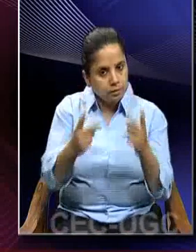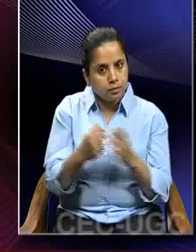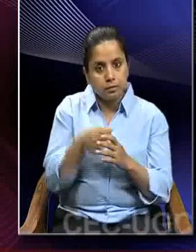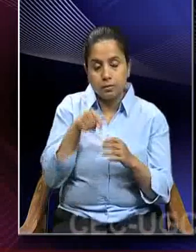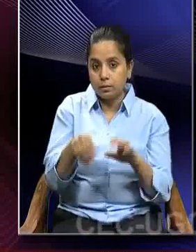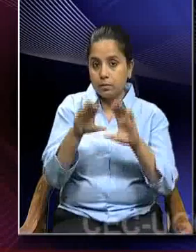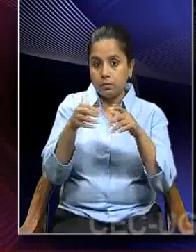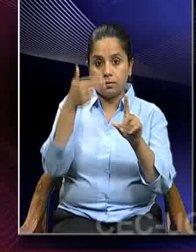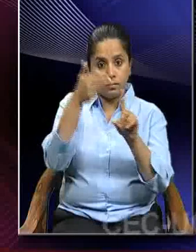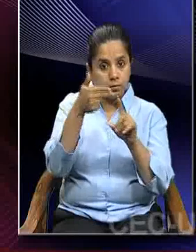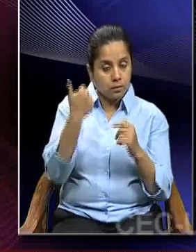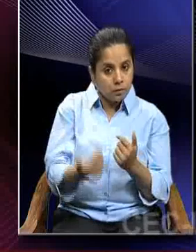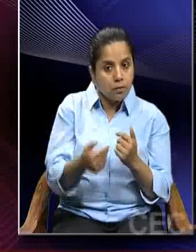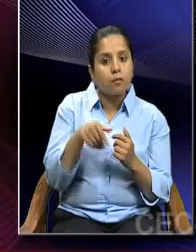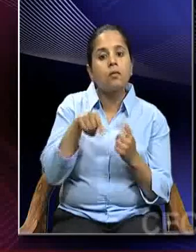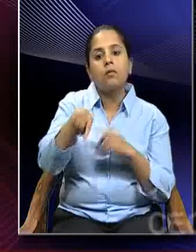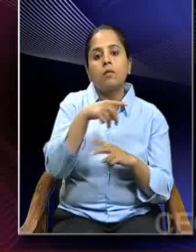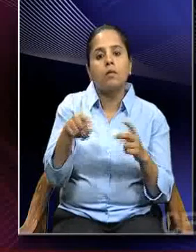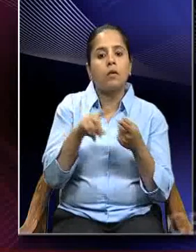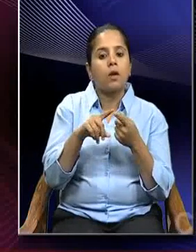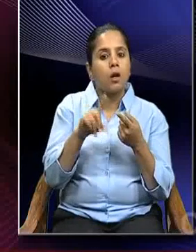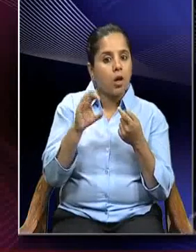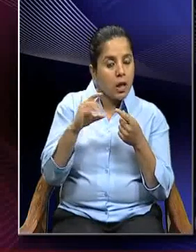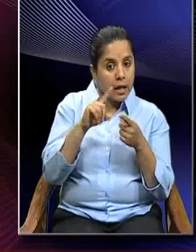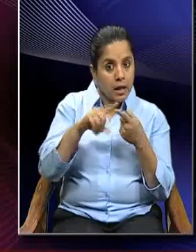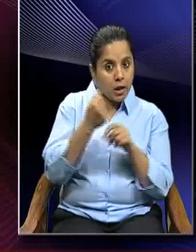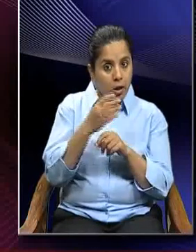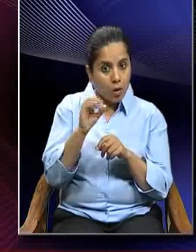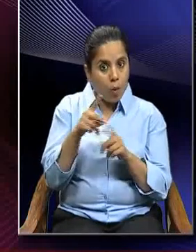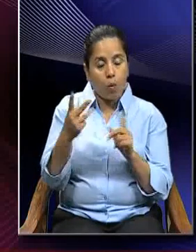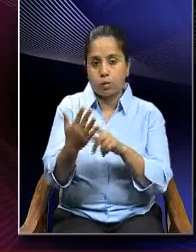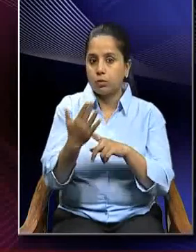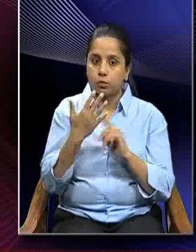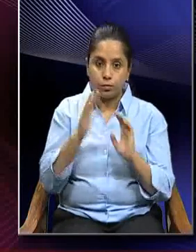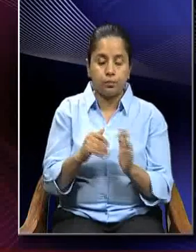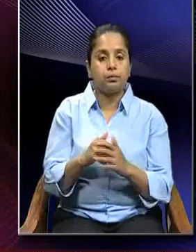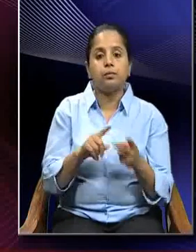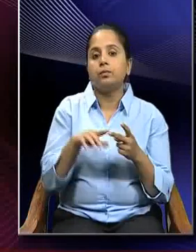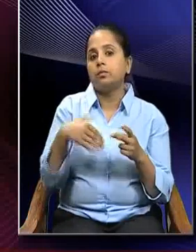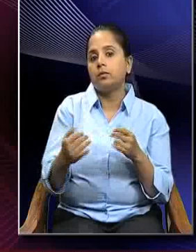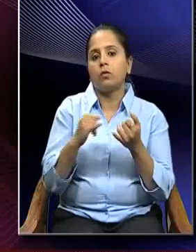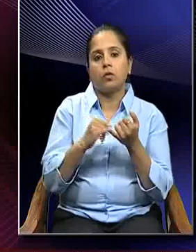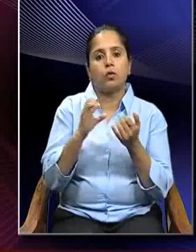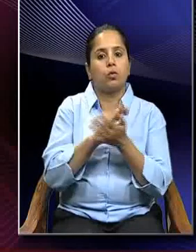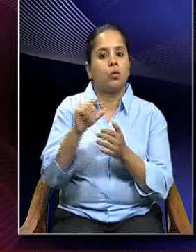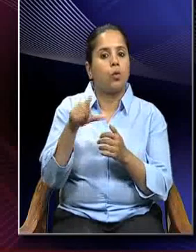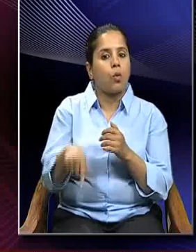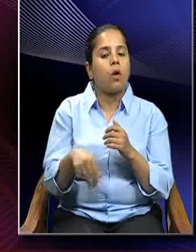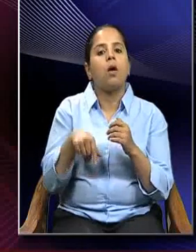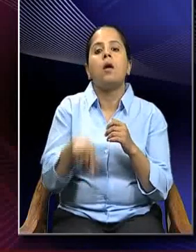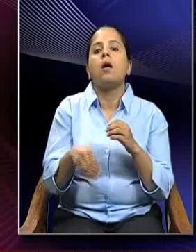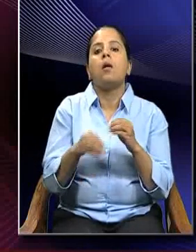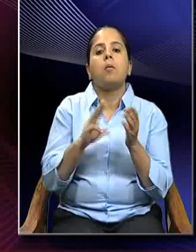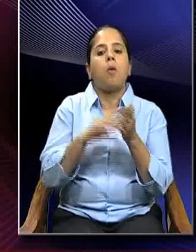Sigmund Freud's model of id, ego and superego comes to us. Then comes Kohlberg's moral development